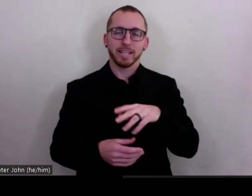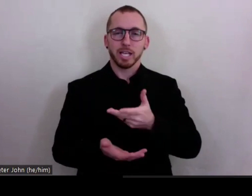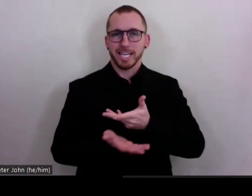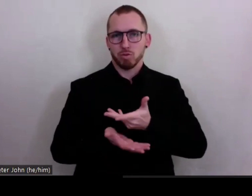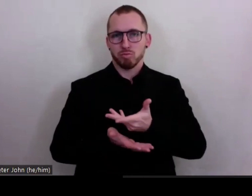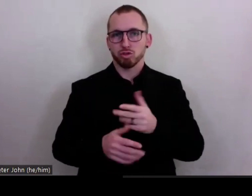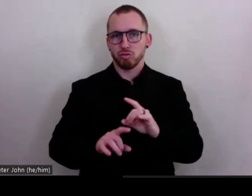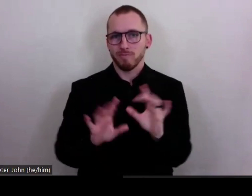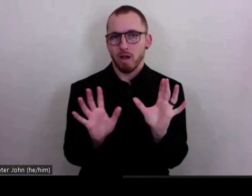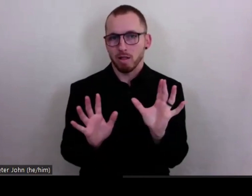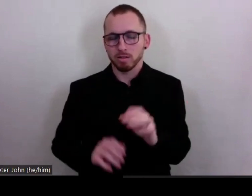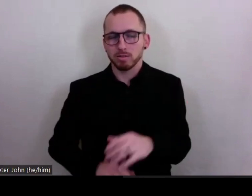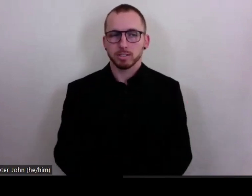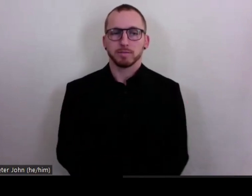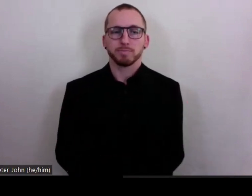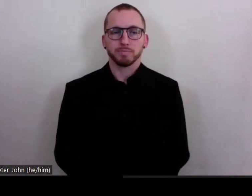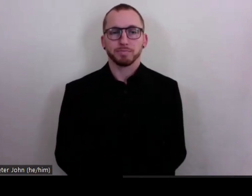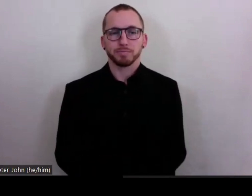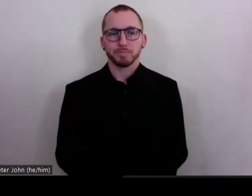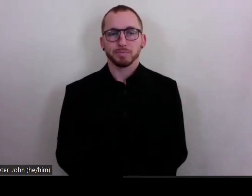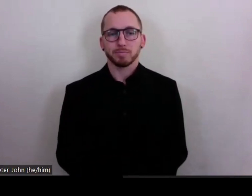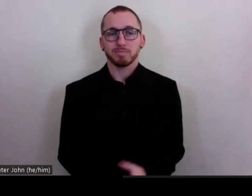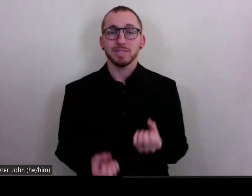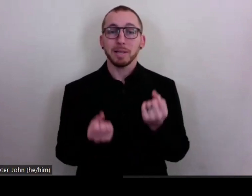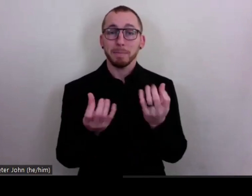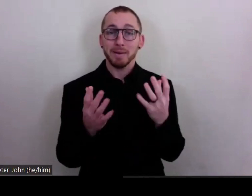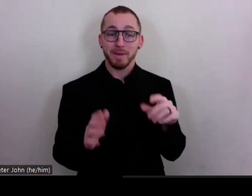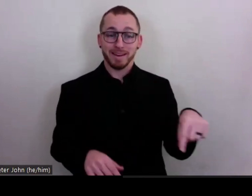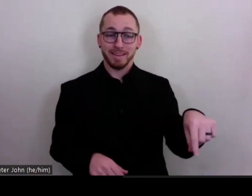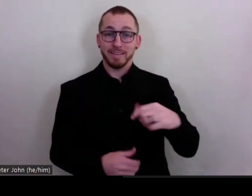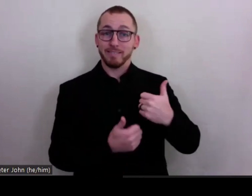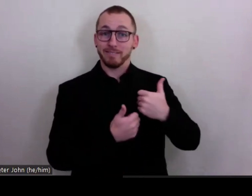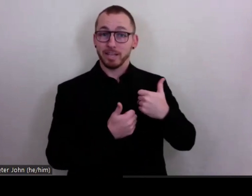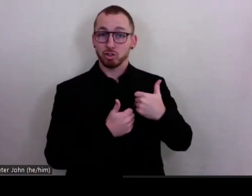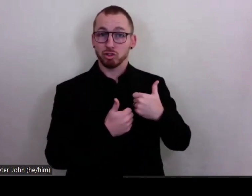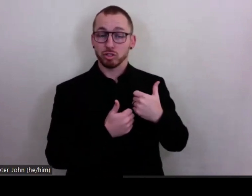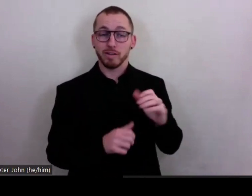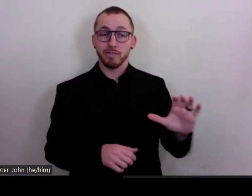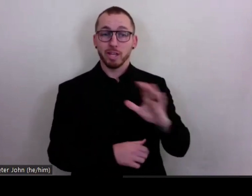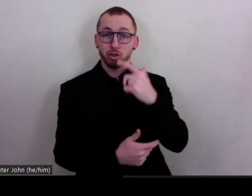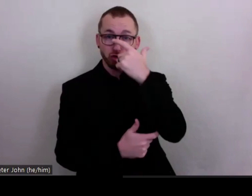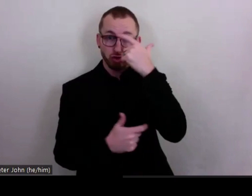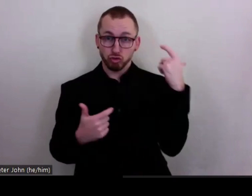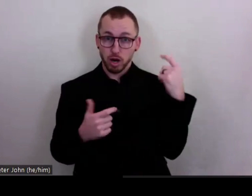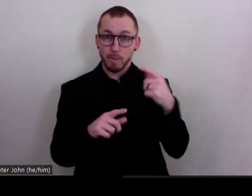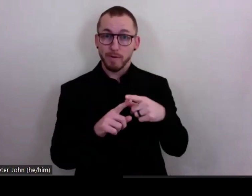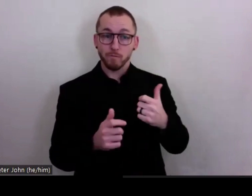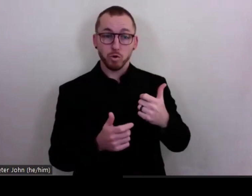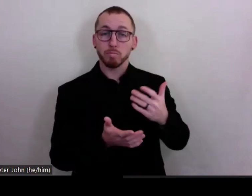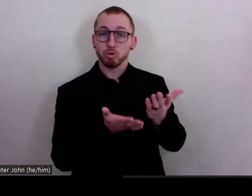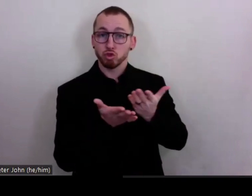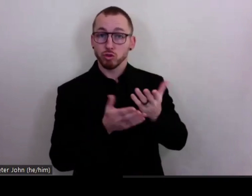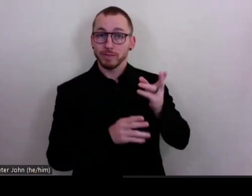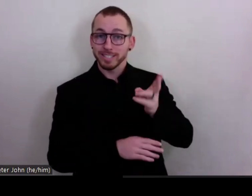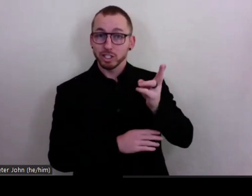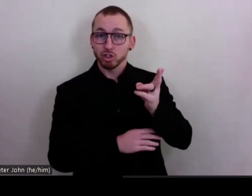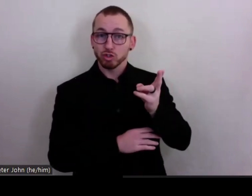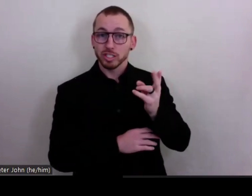veterans, their trauma that comes from their service history might just be one of